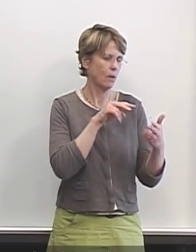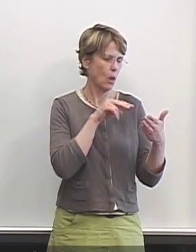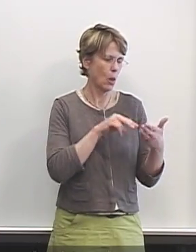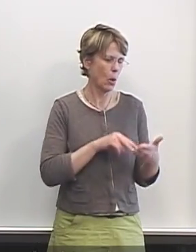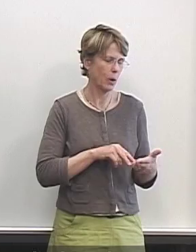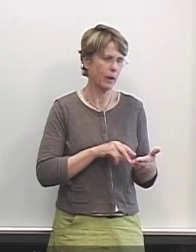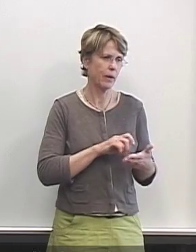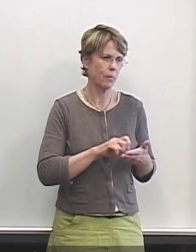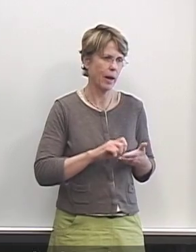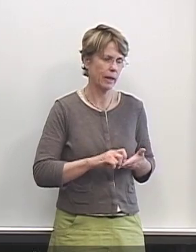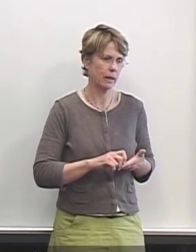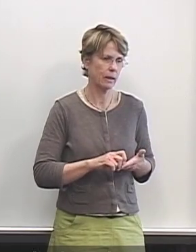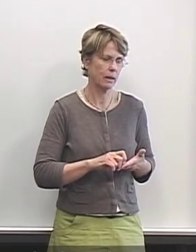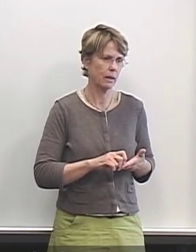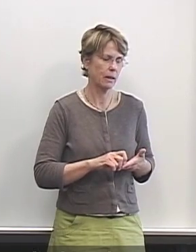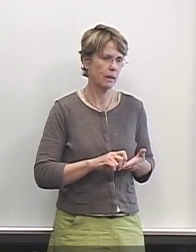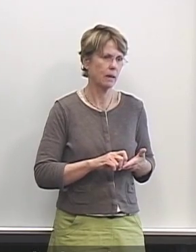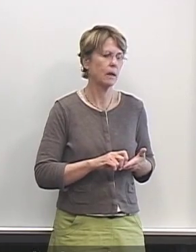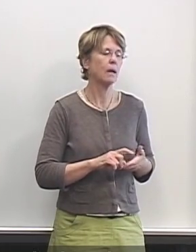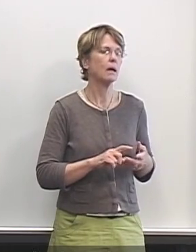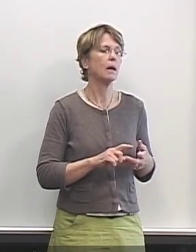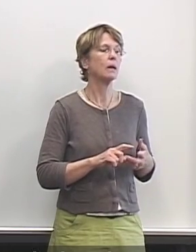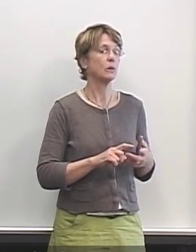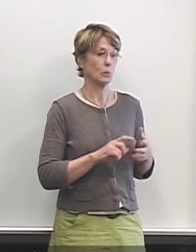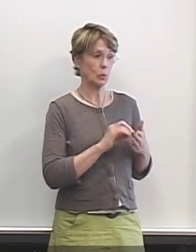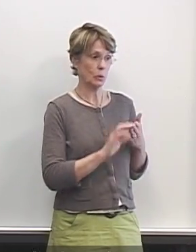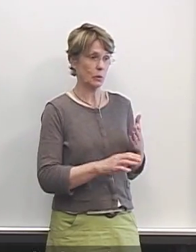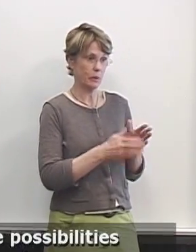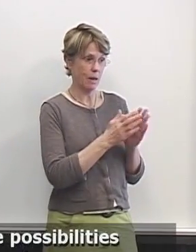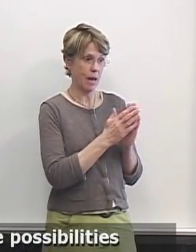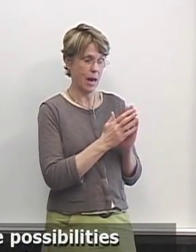are asked to choose